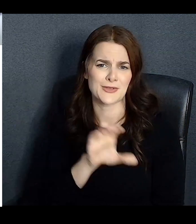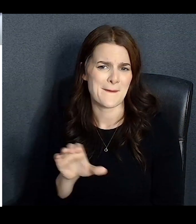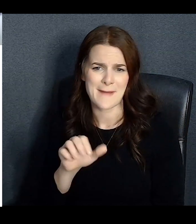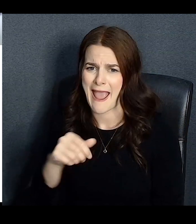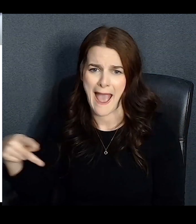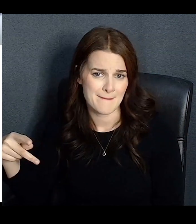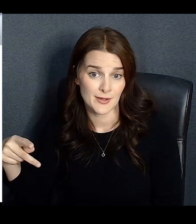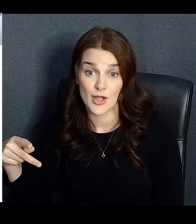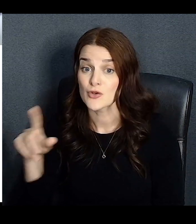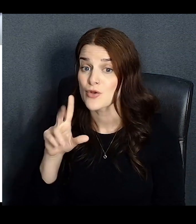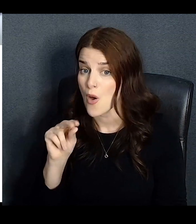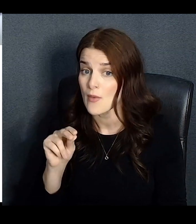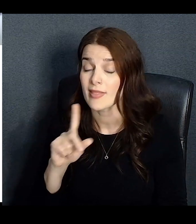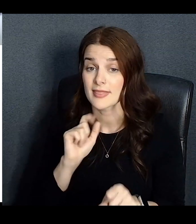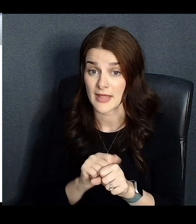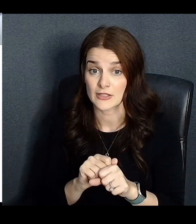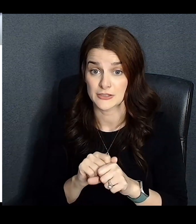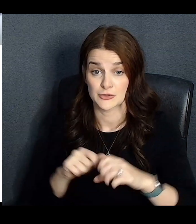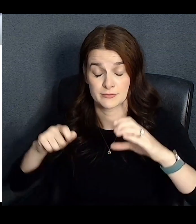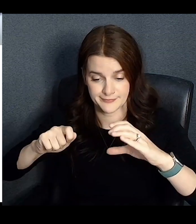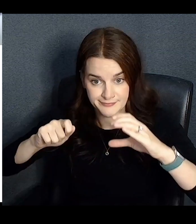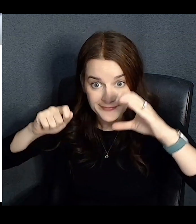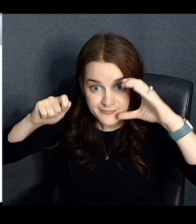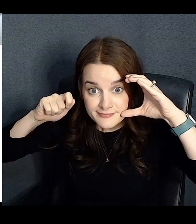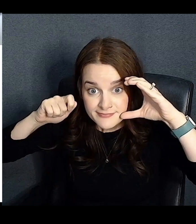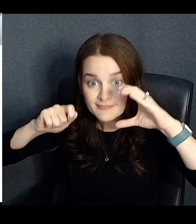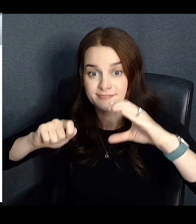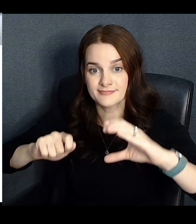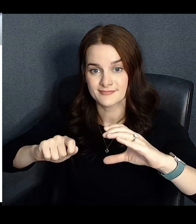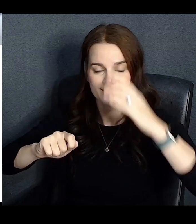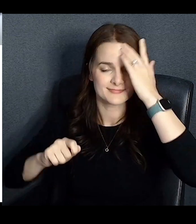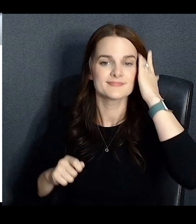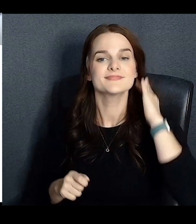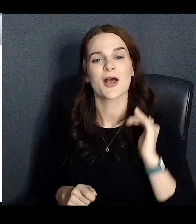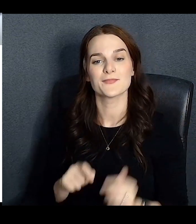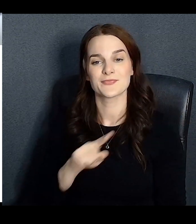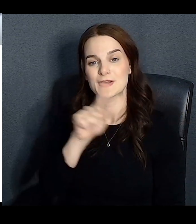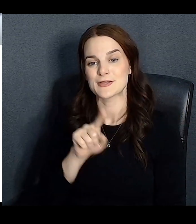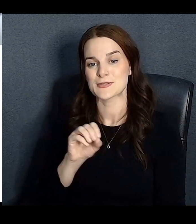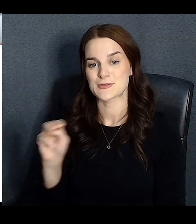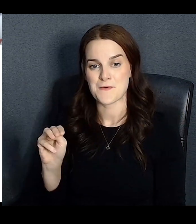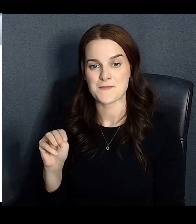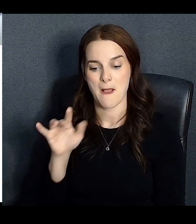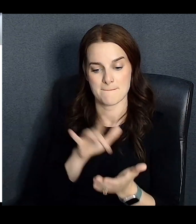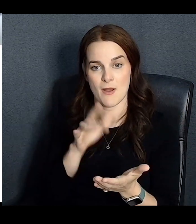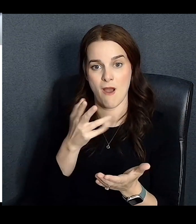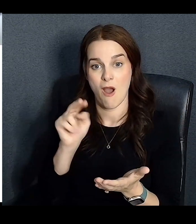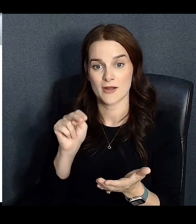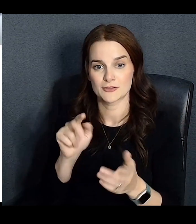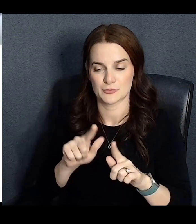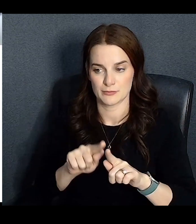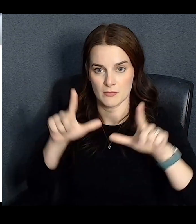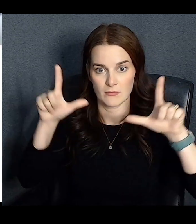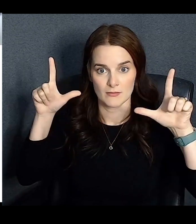is literally to zoom or to magnify your screen on your iPhone. So you can turn on zoom to magnify the entire screen.